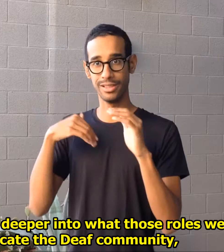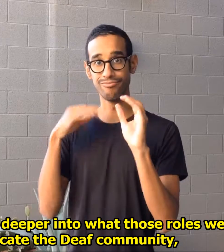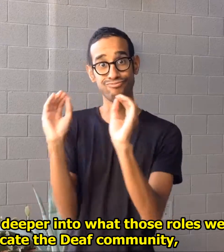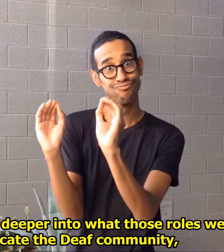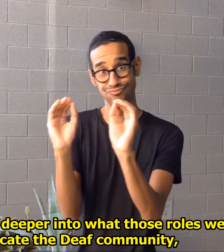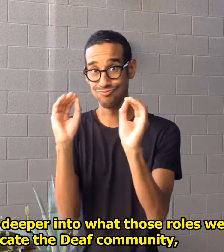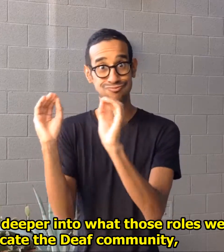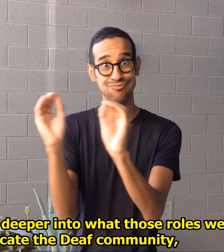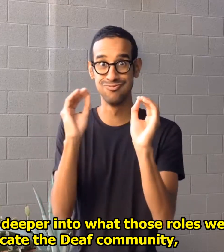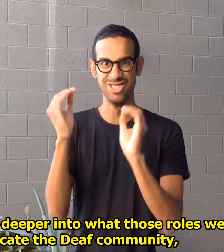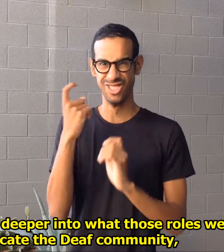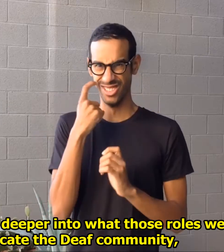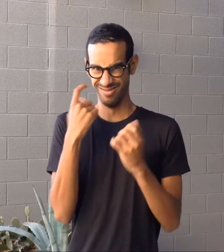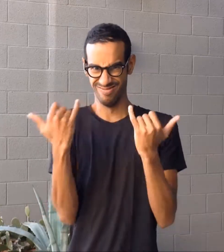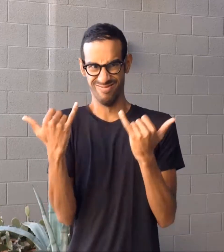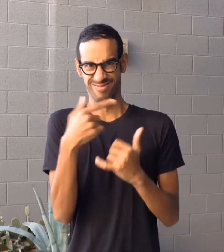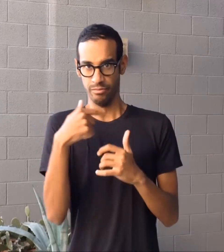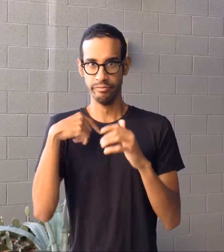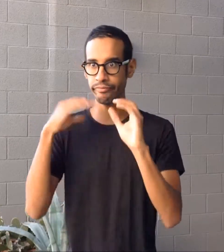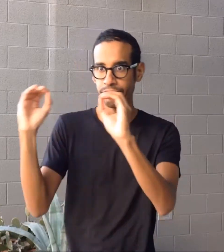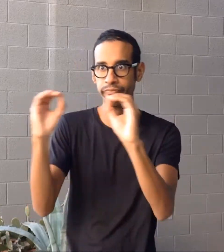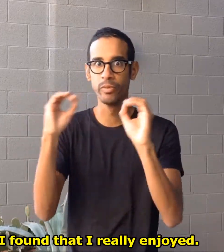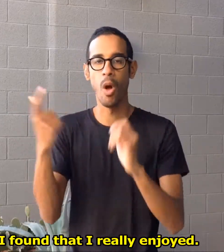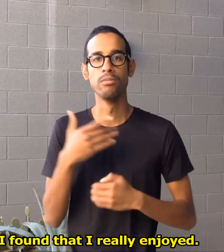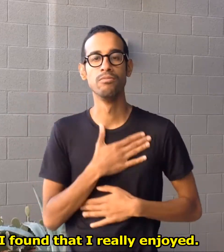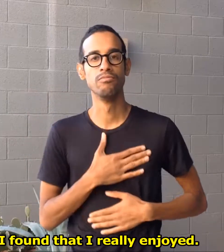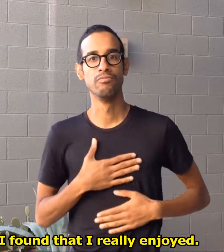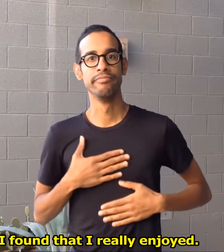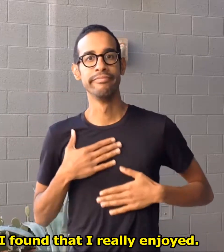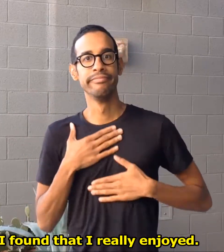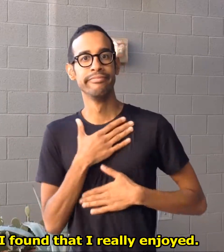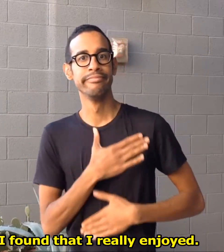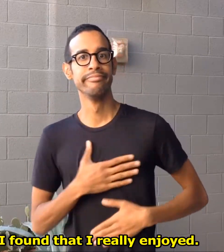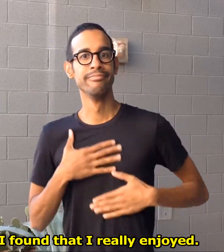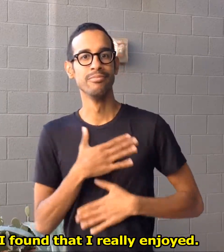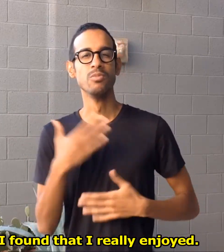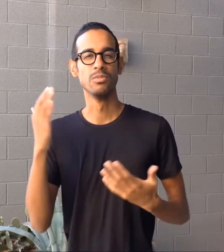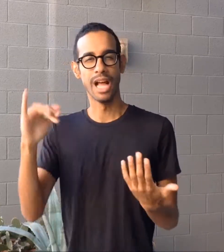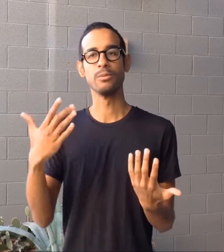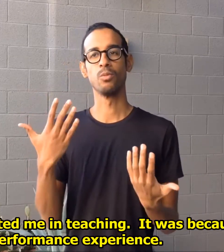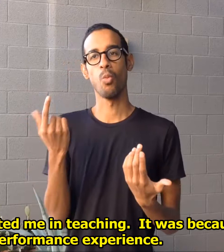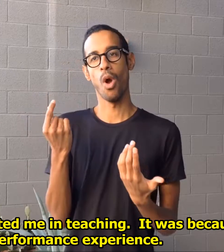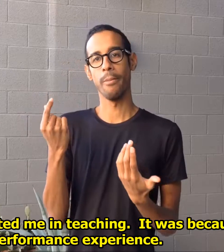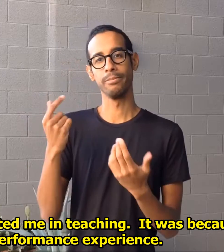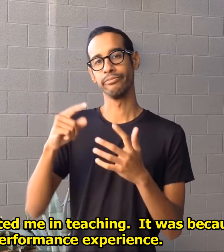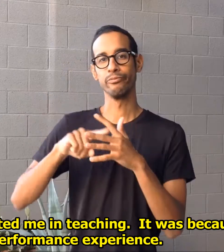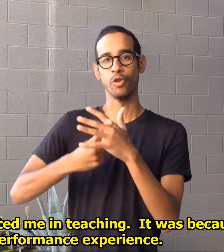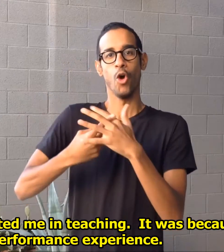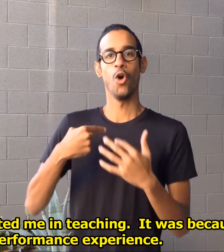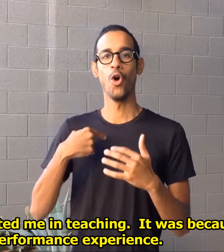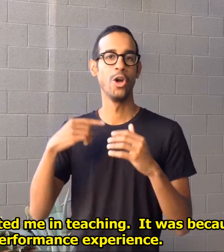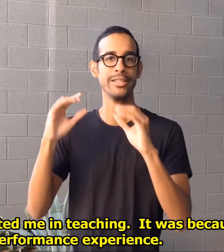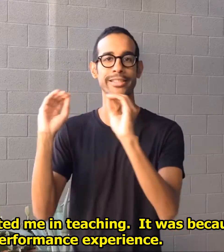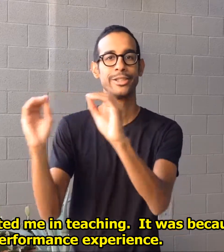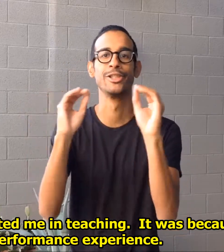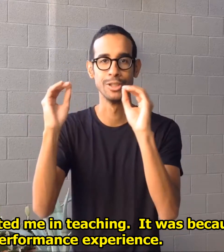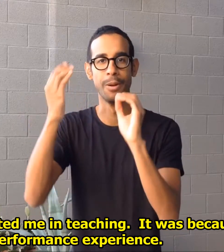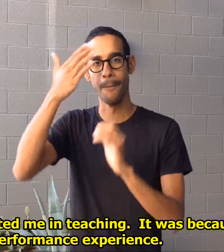and educate the deaf community, which I found that I really enjoyed. So that's what started me in teaching. It was because of